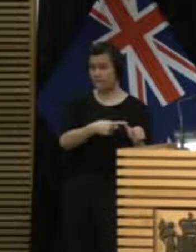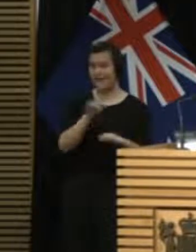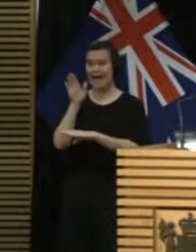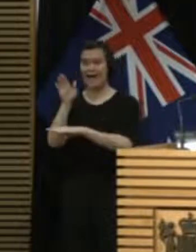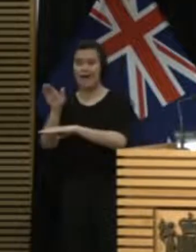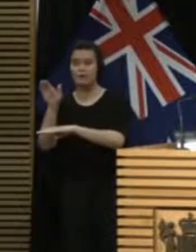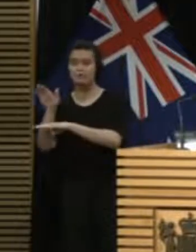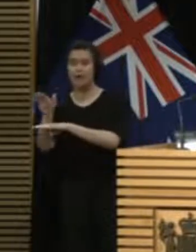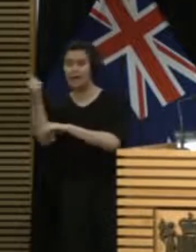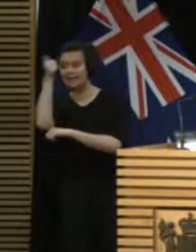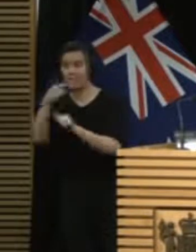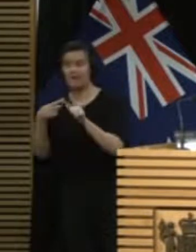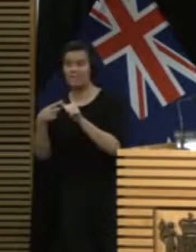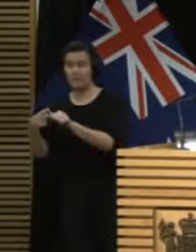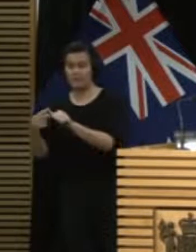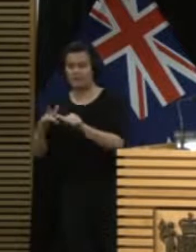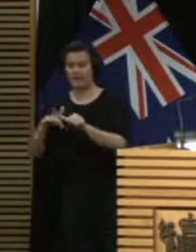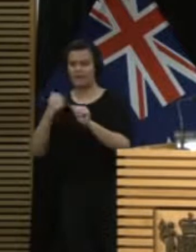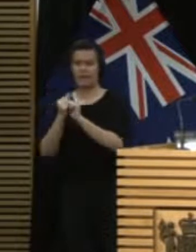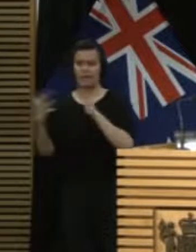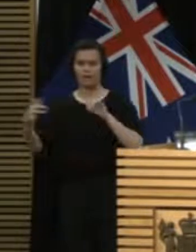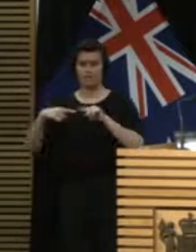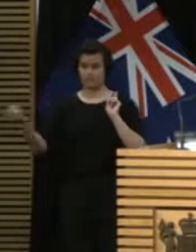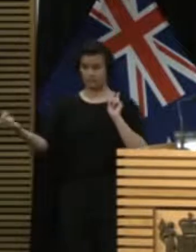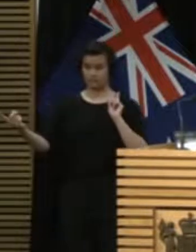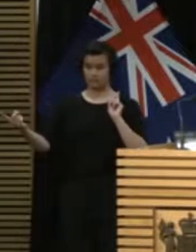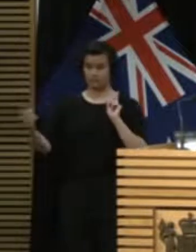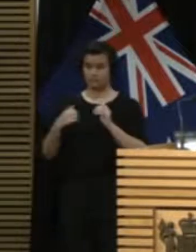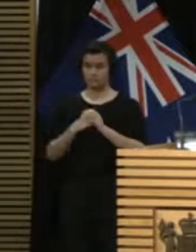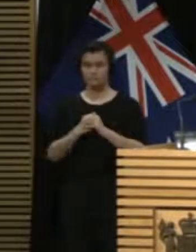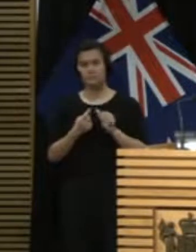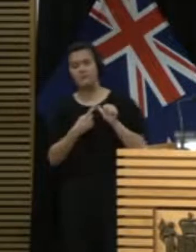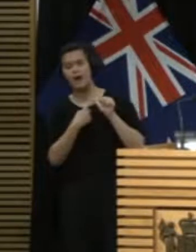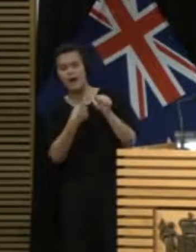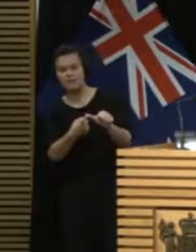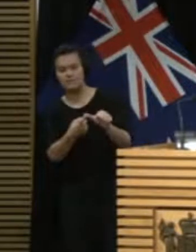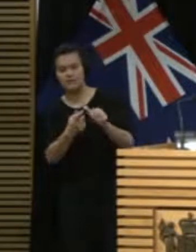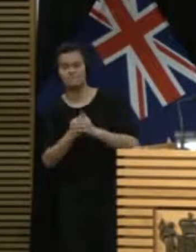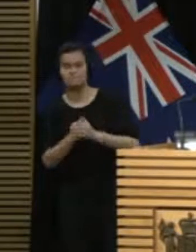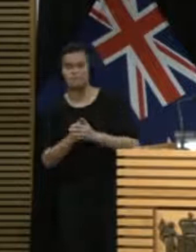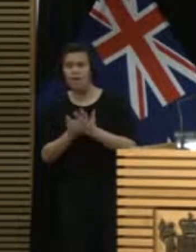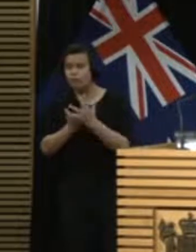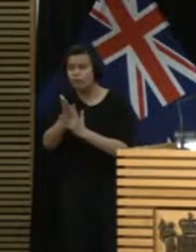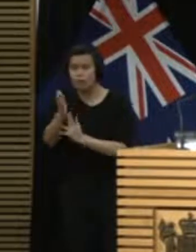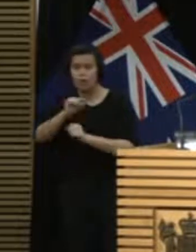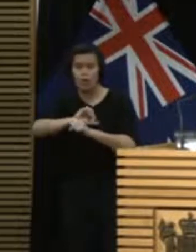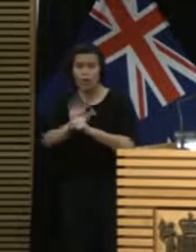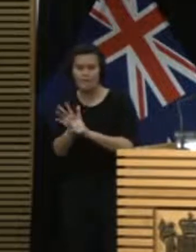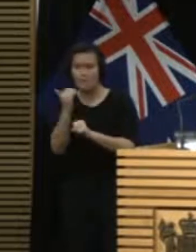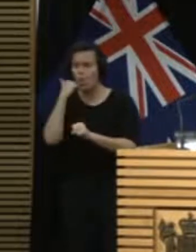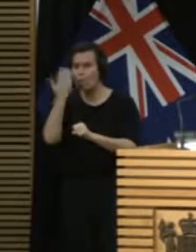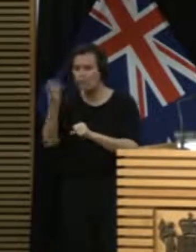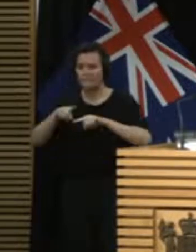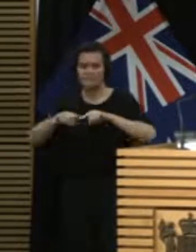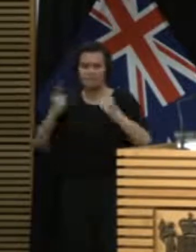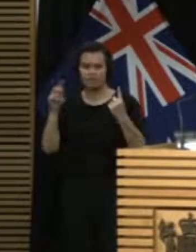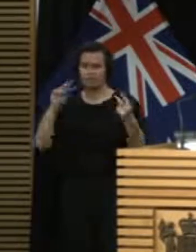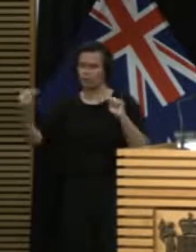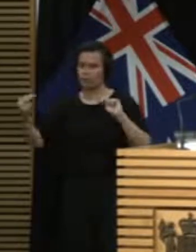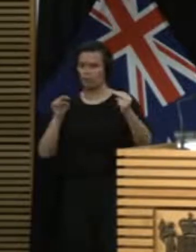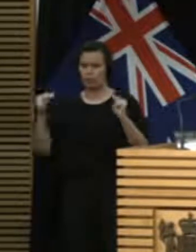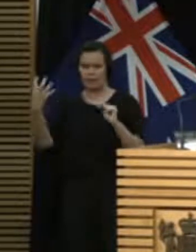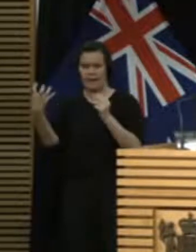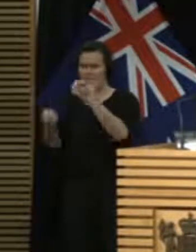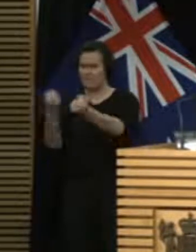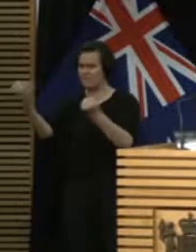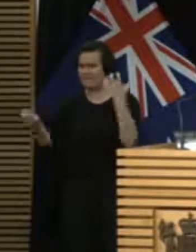through the pandemic, there has been a range of public health voices recommending a range of things. And well, that's where I would